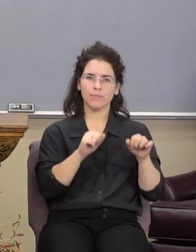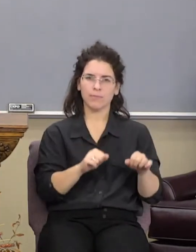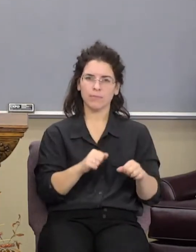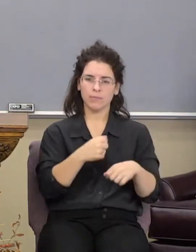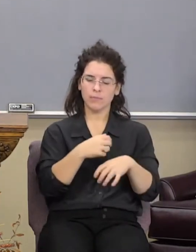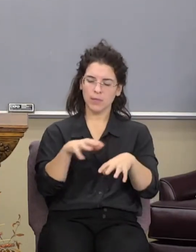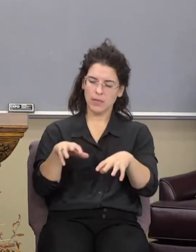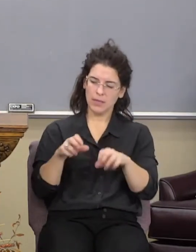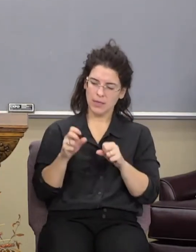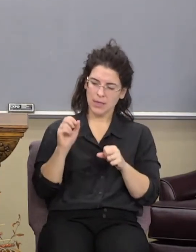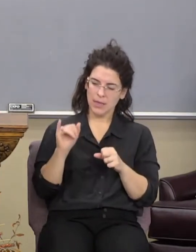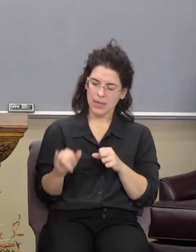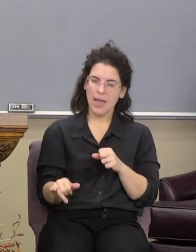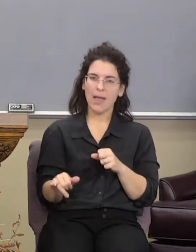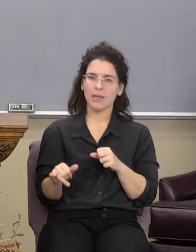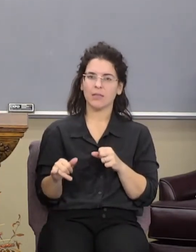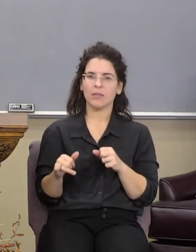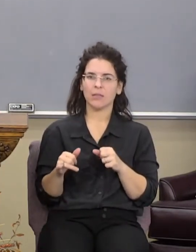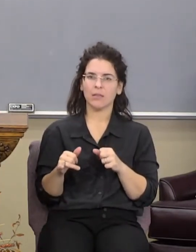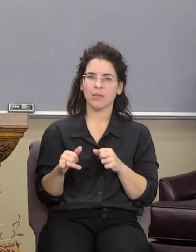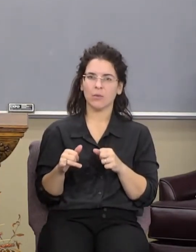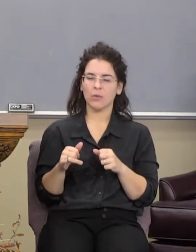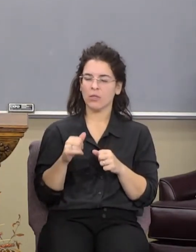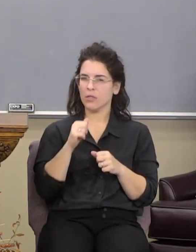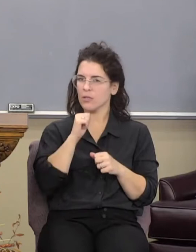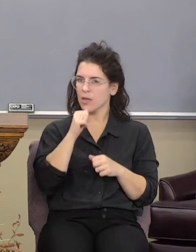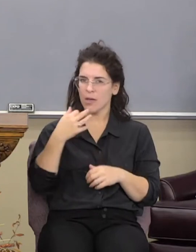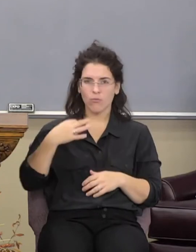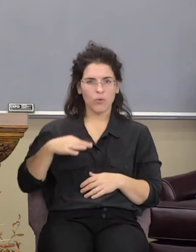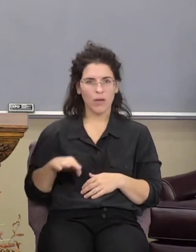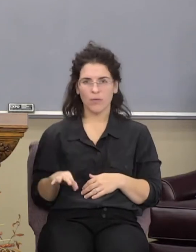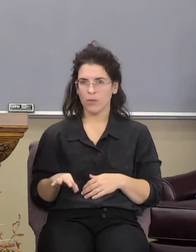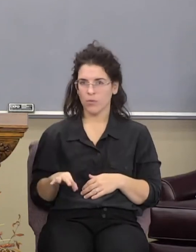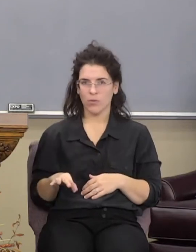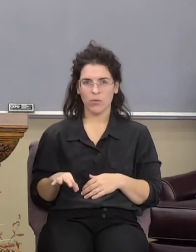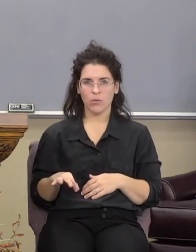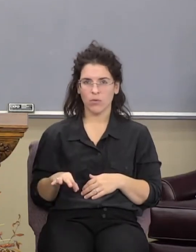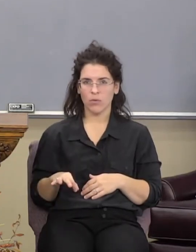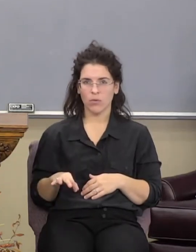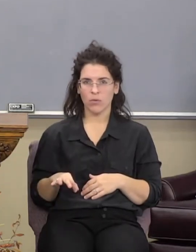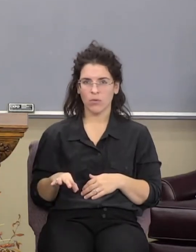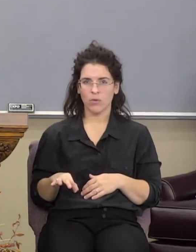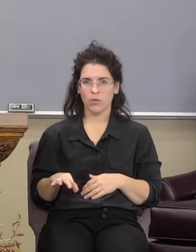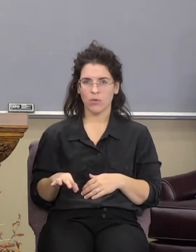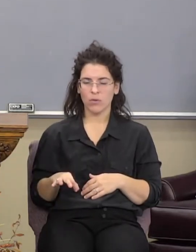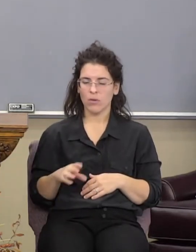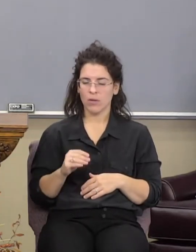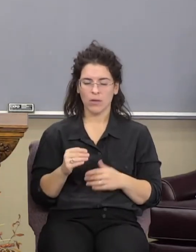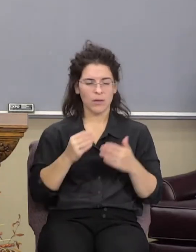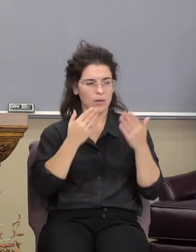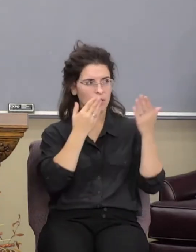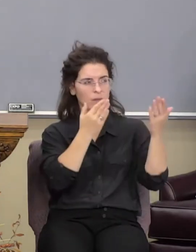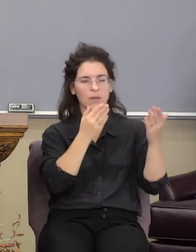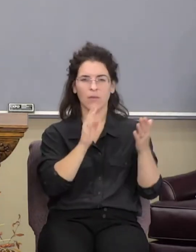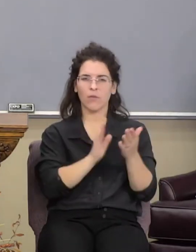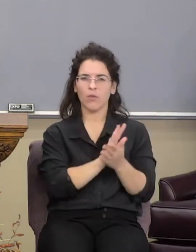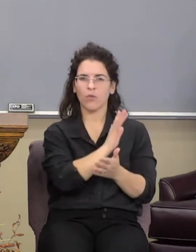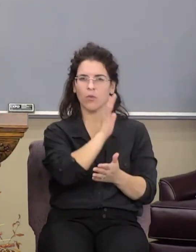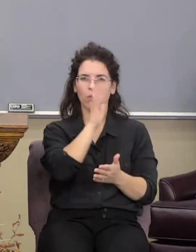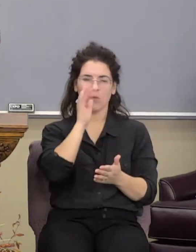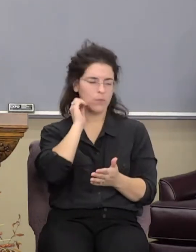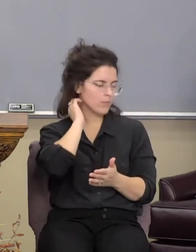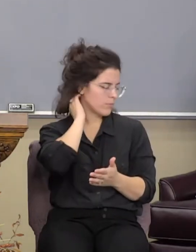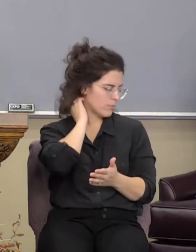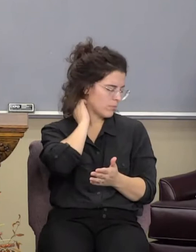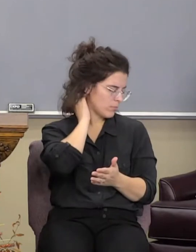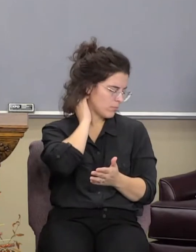take that which is unprofitable and ordain glory.